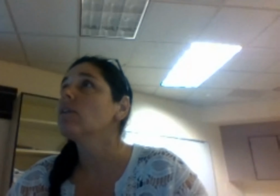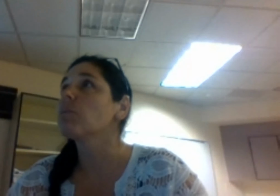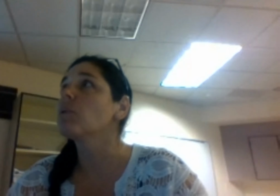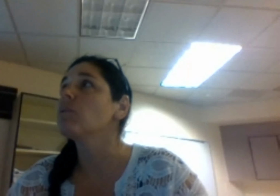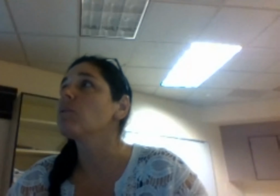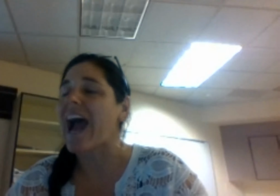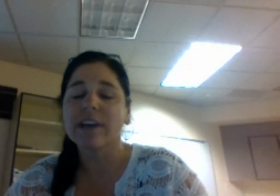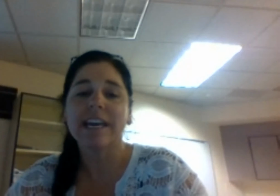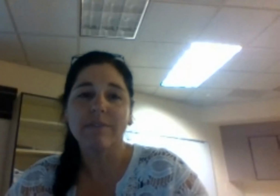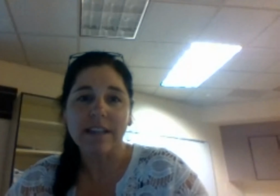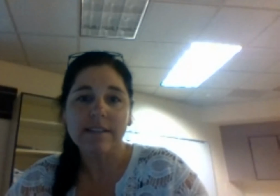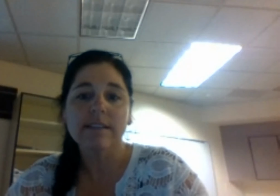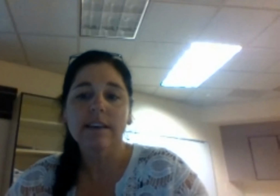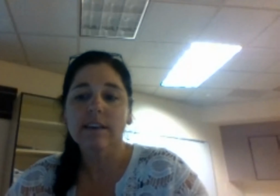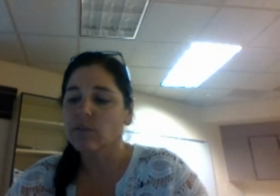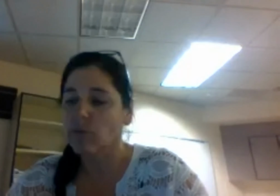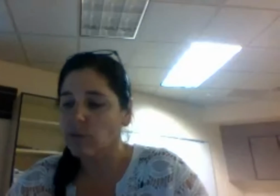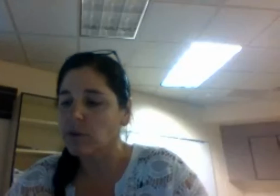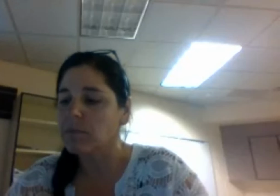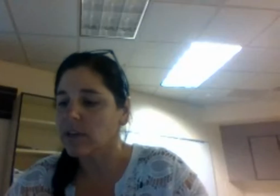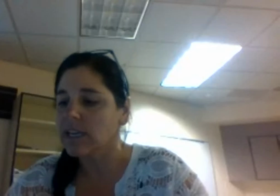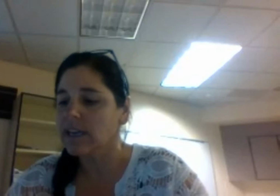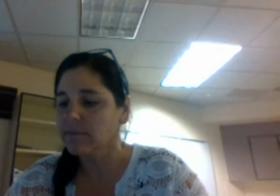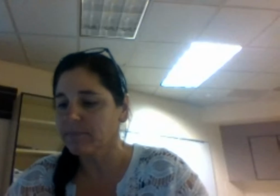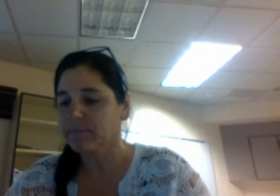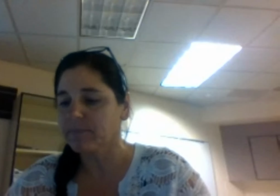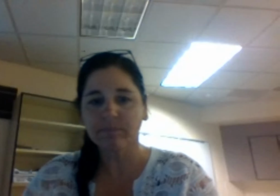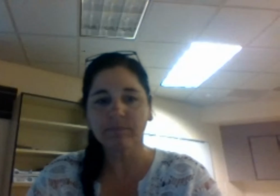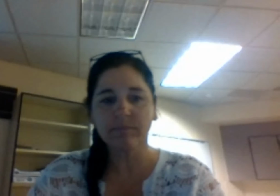through gathering and events through the community.